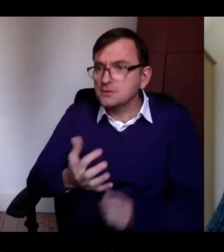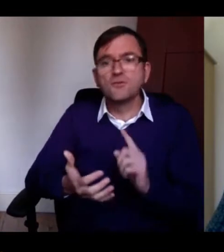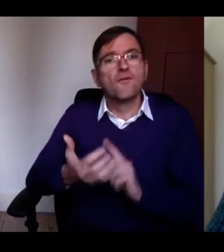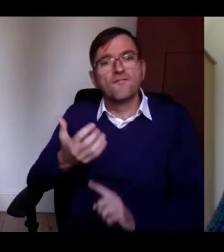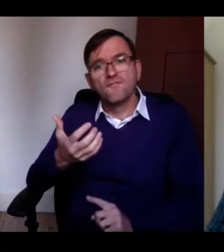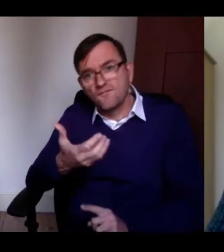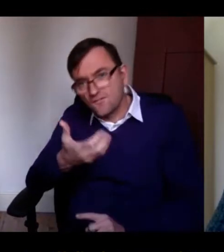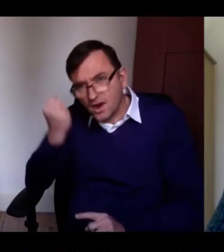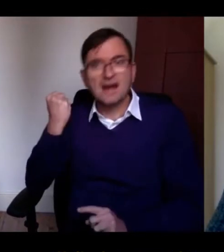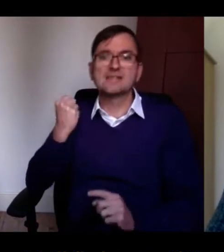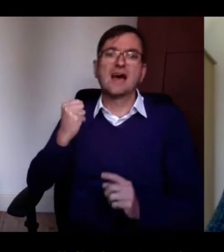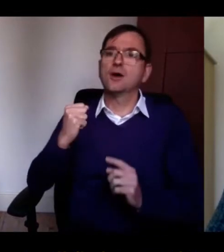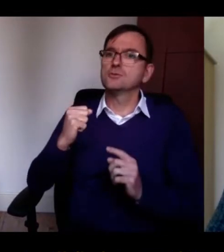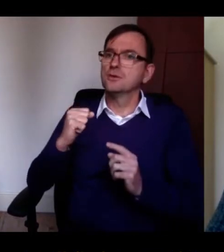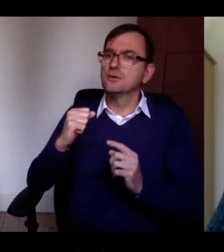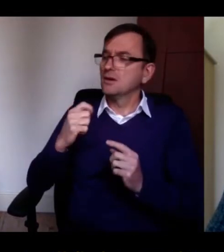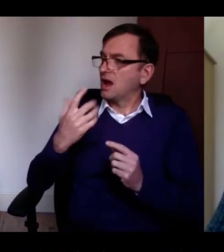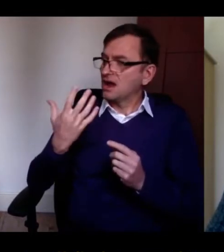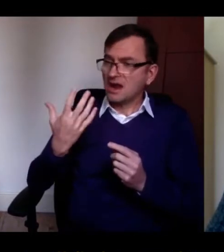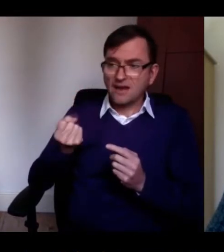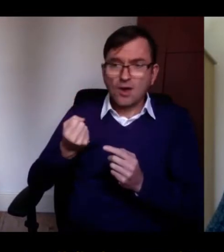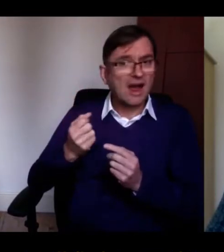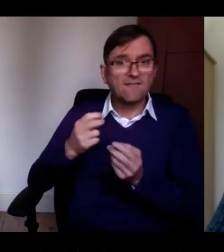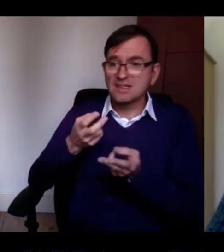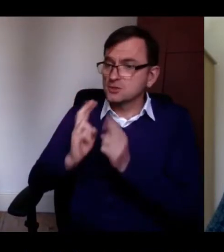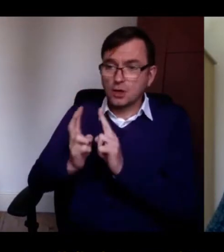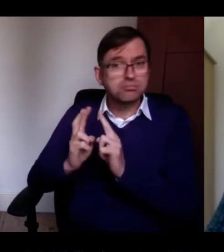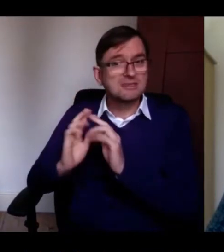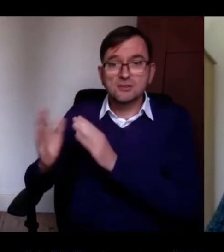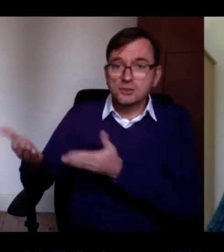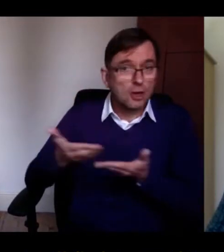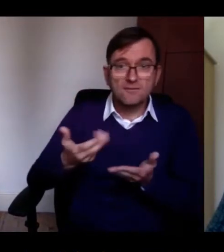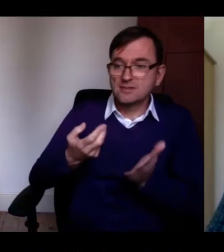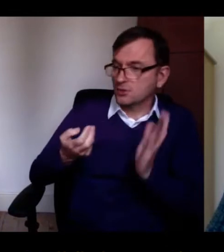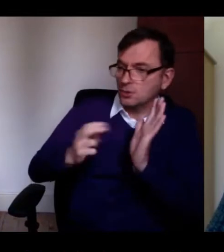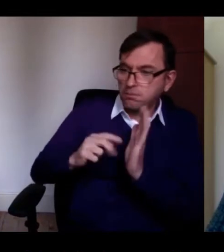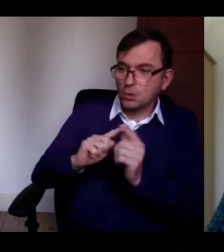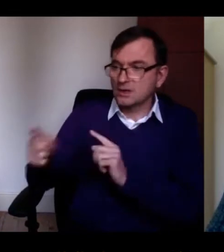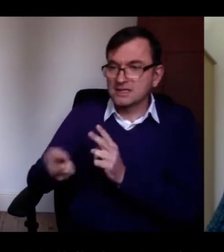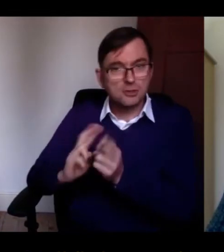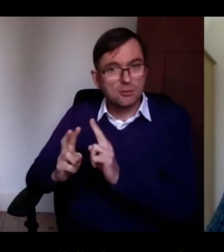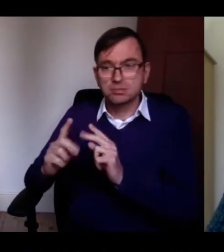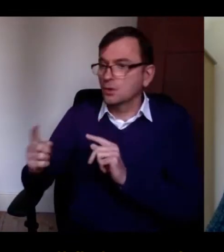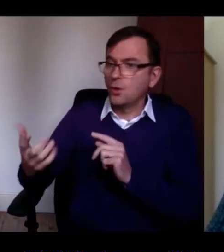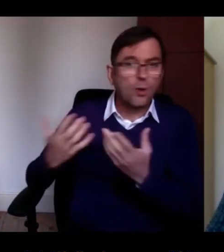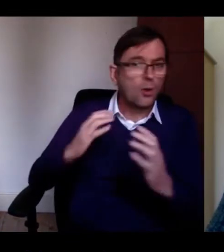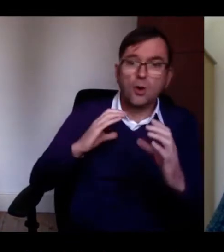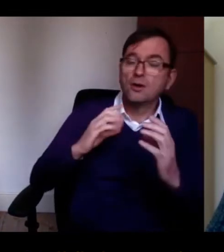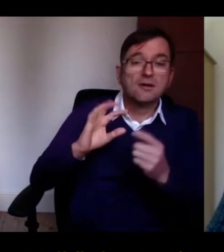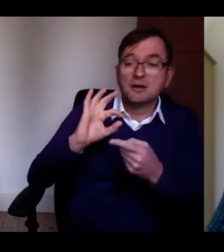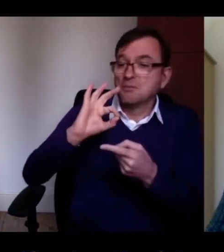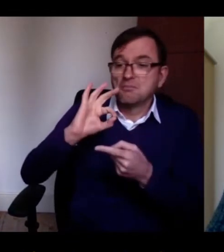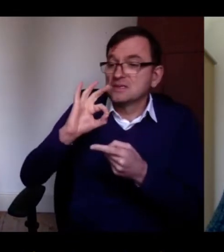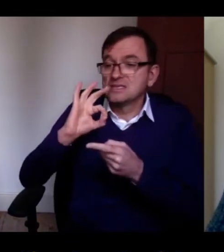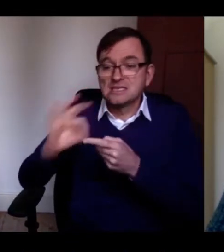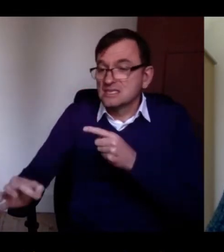our connection. We'll find a way. If you, if I've got an interpreter with me, we'll use that.